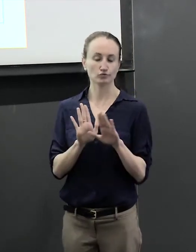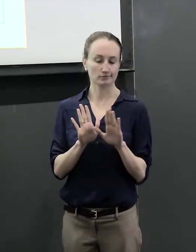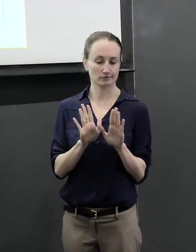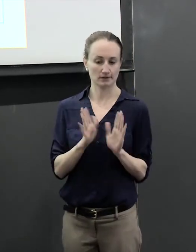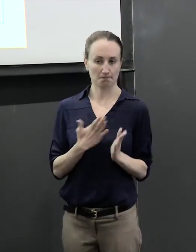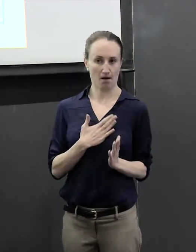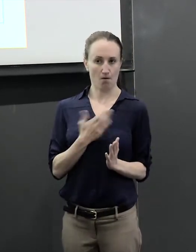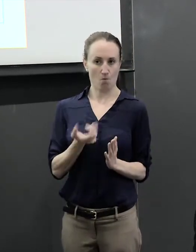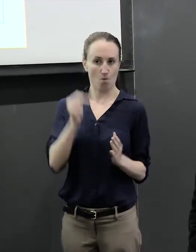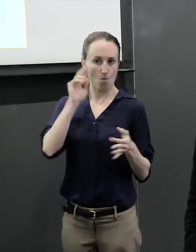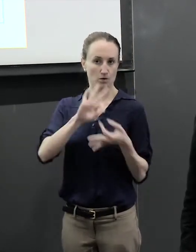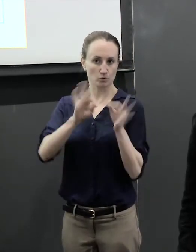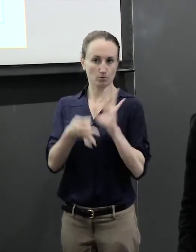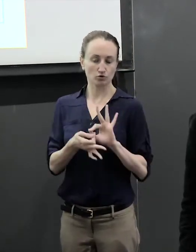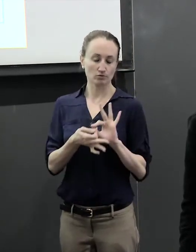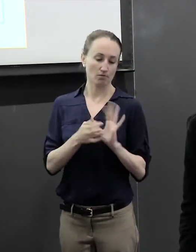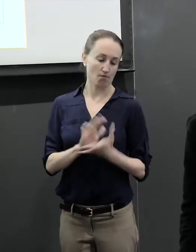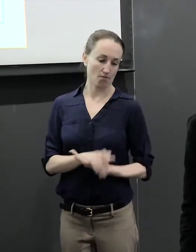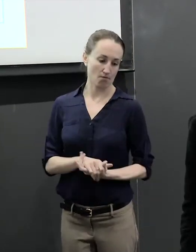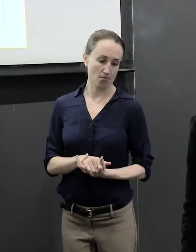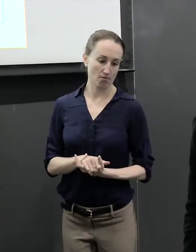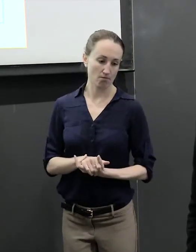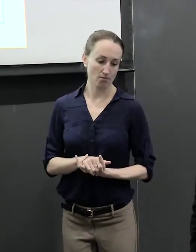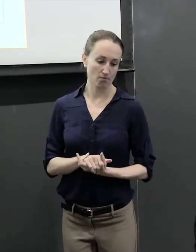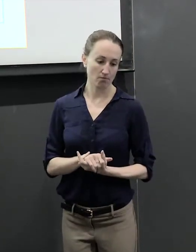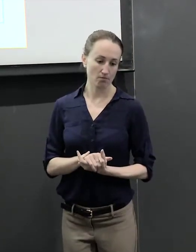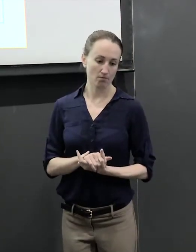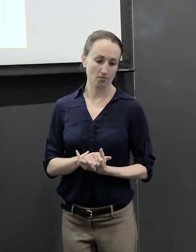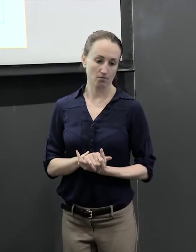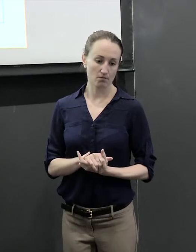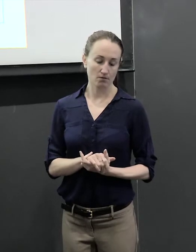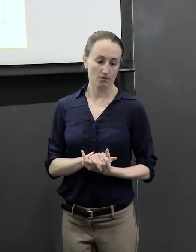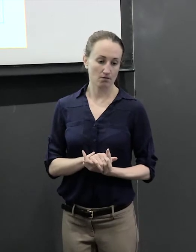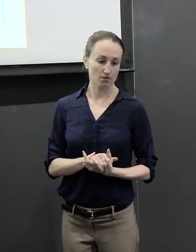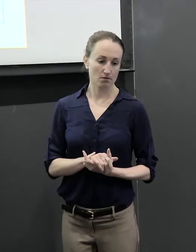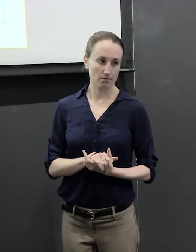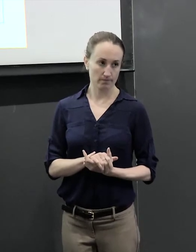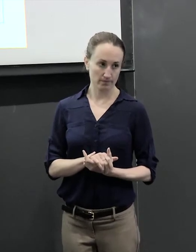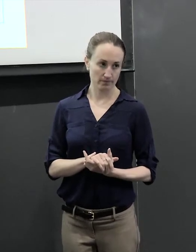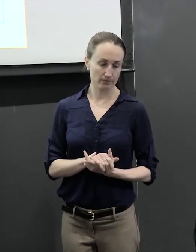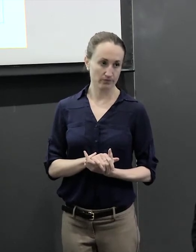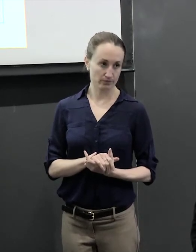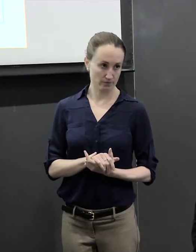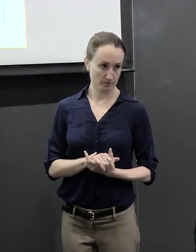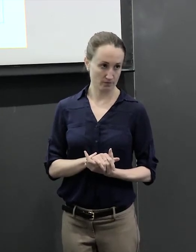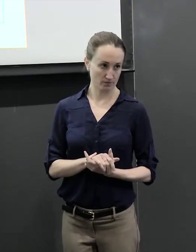of the judgment was something which literally would be